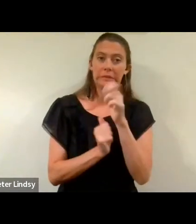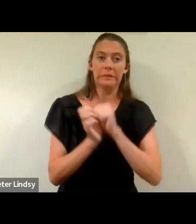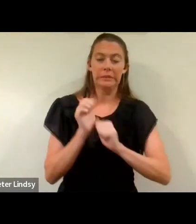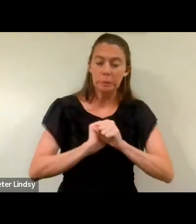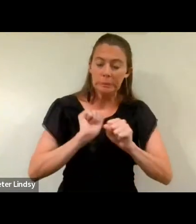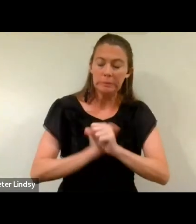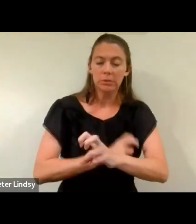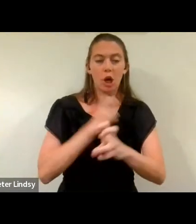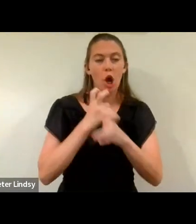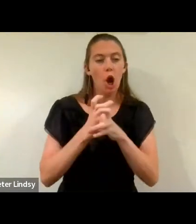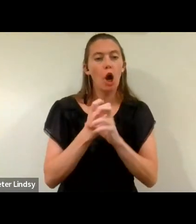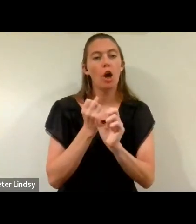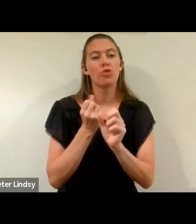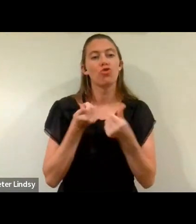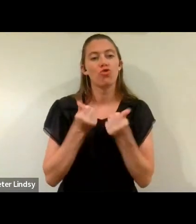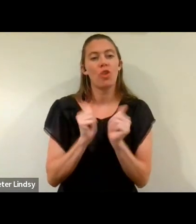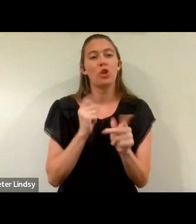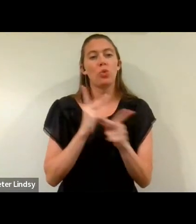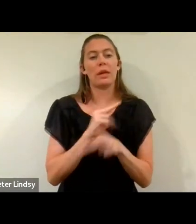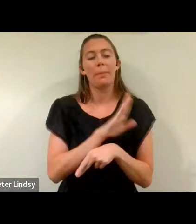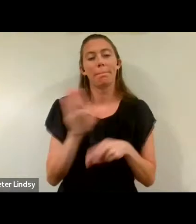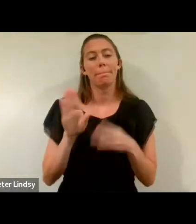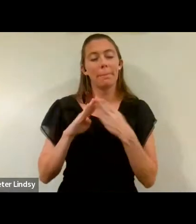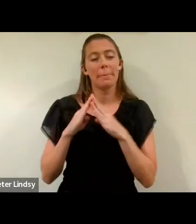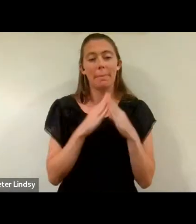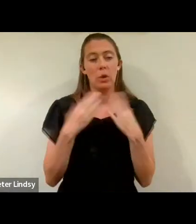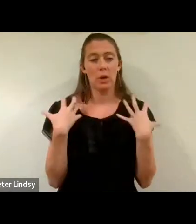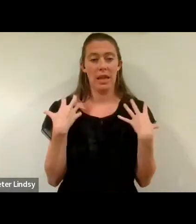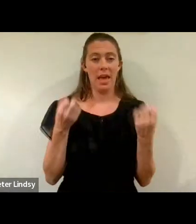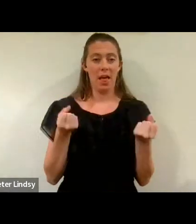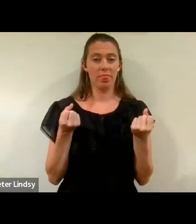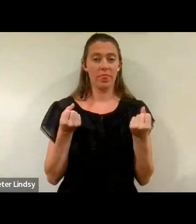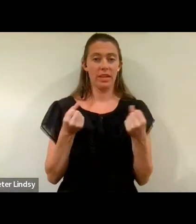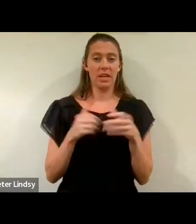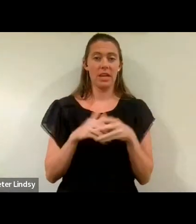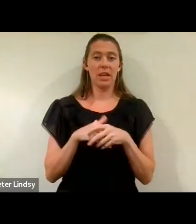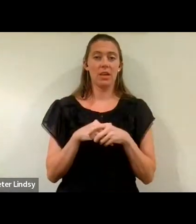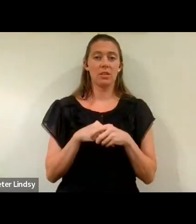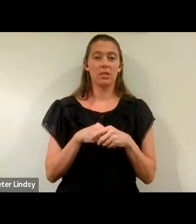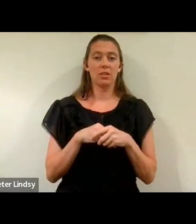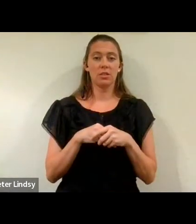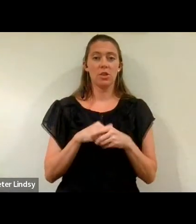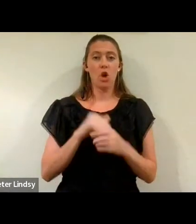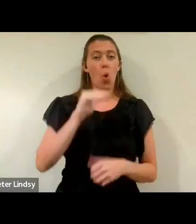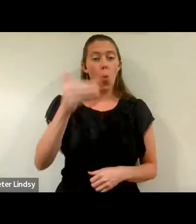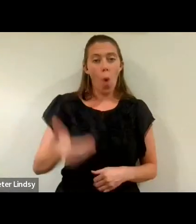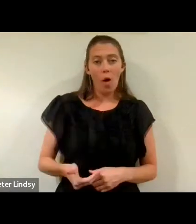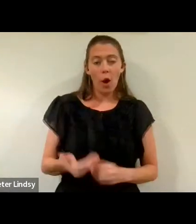are and however you interact with the system. Welcome to our new folks.